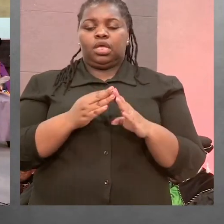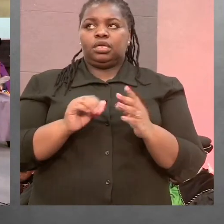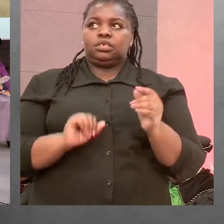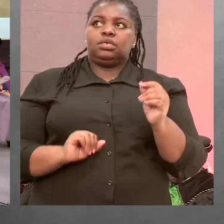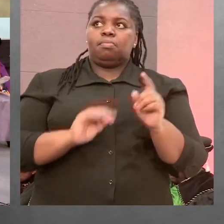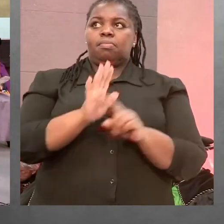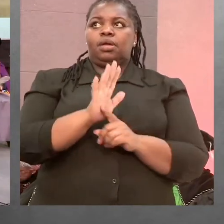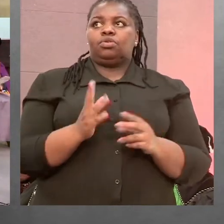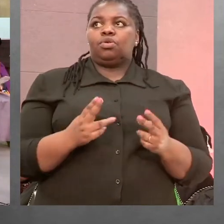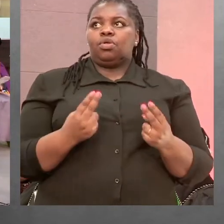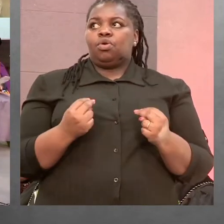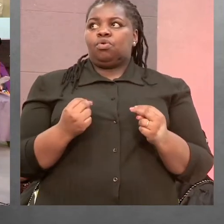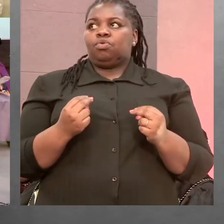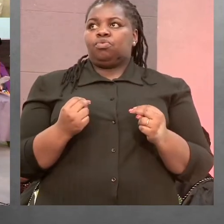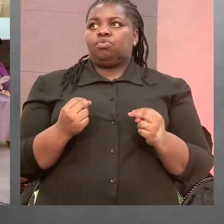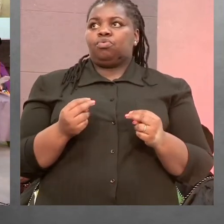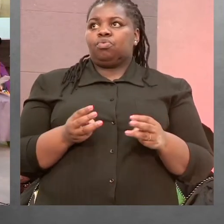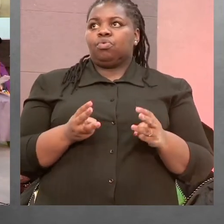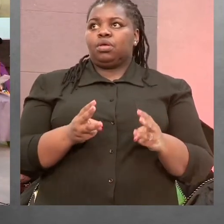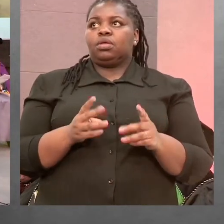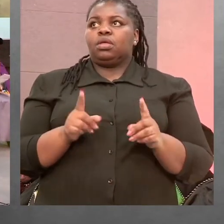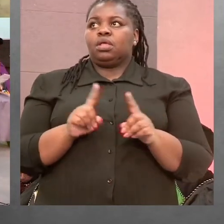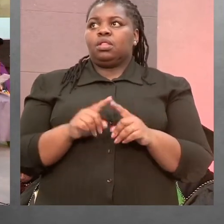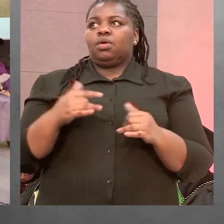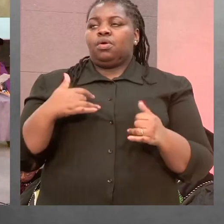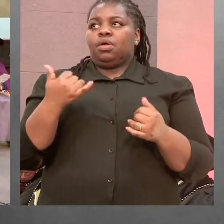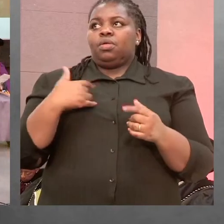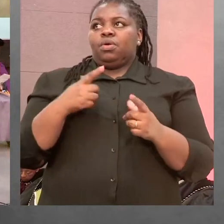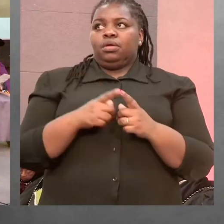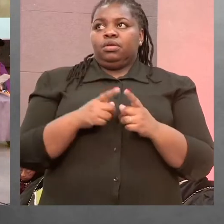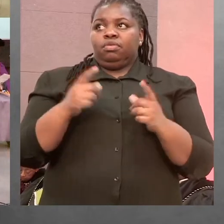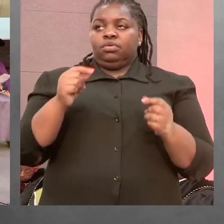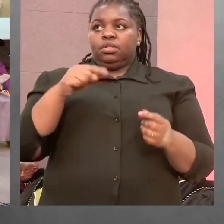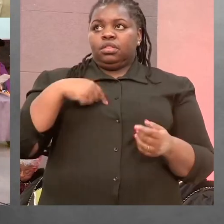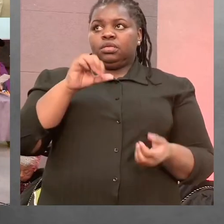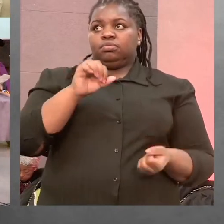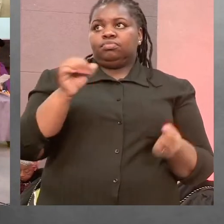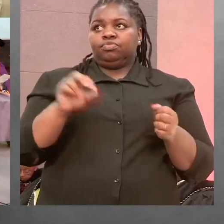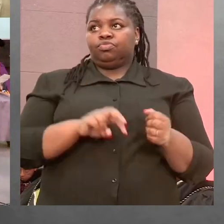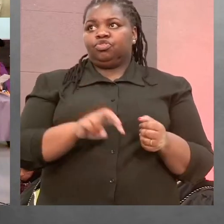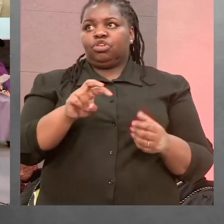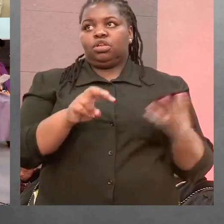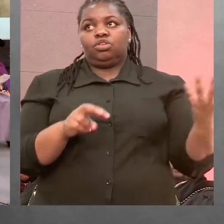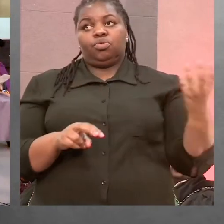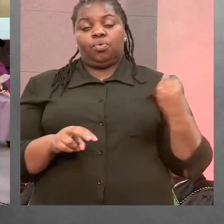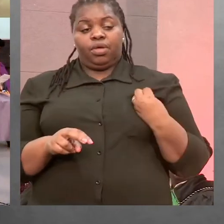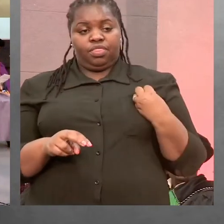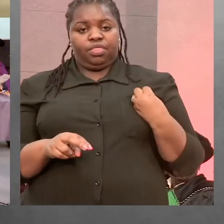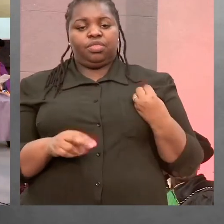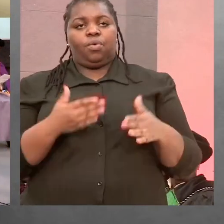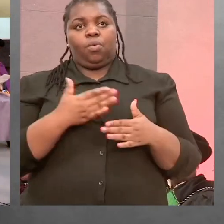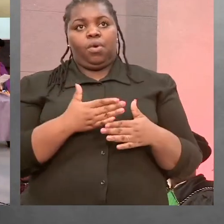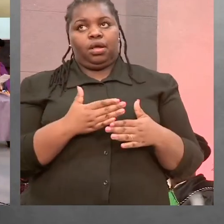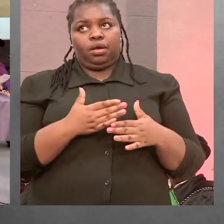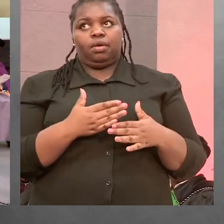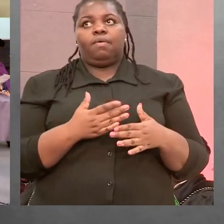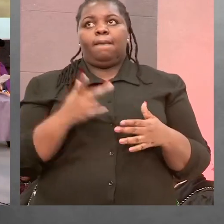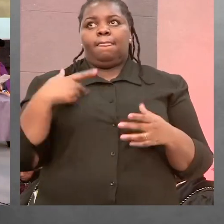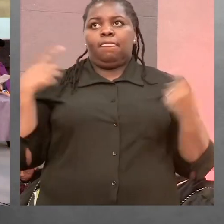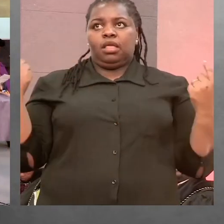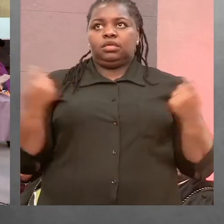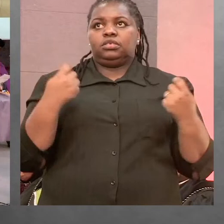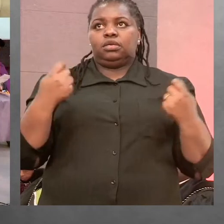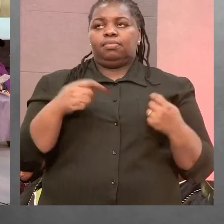with renewed vigor. As we embark on this transformative journey together, let us celebrate this